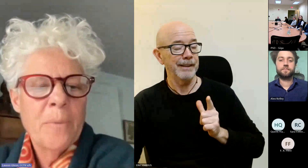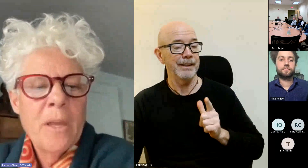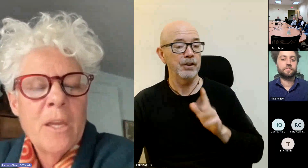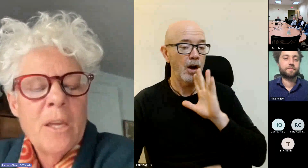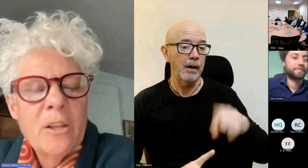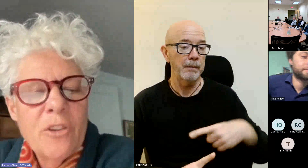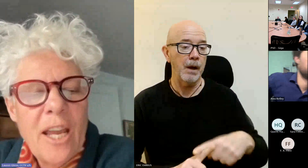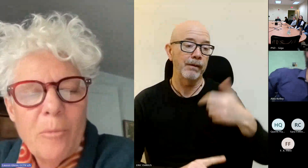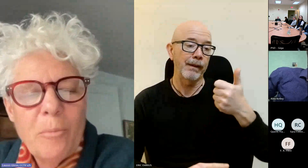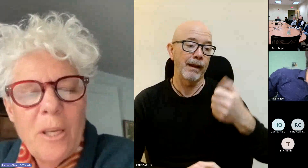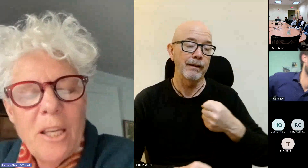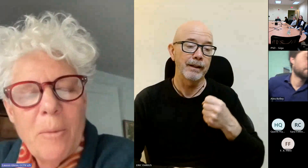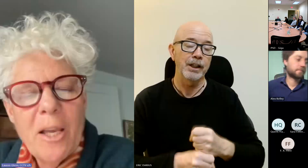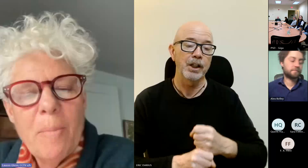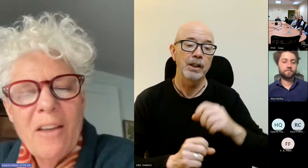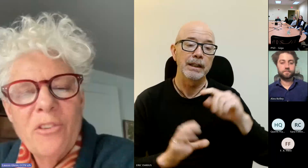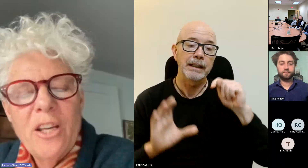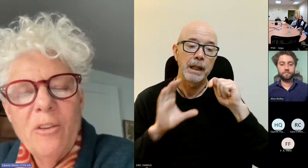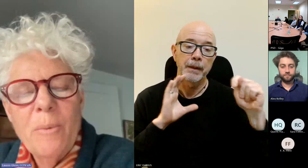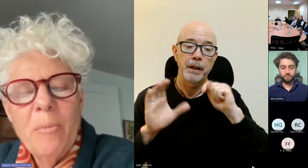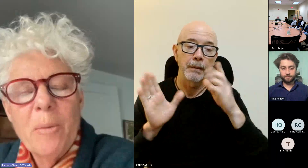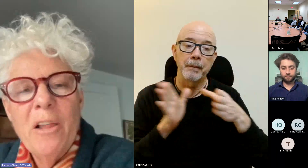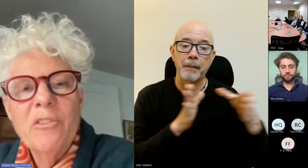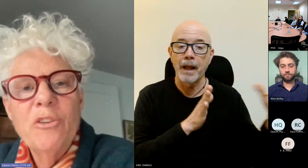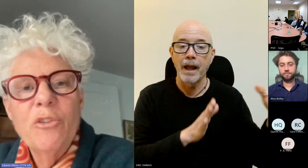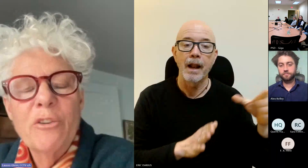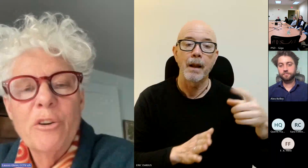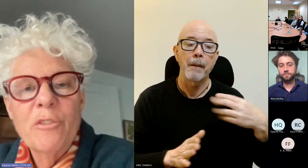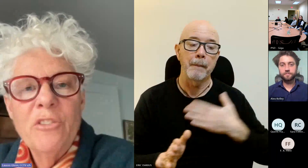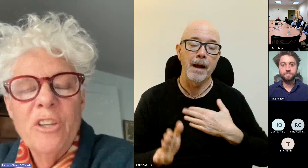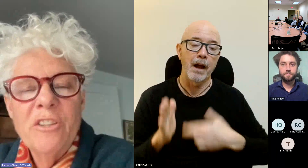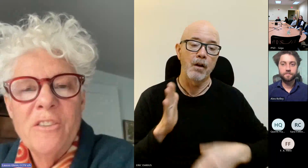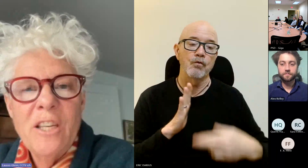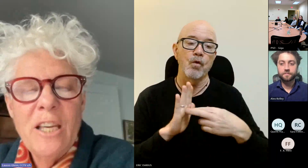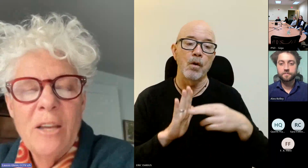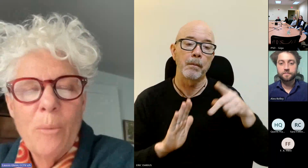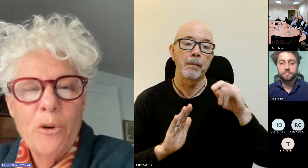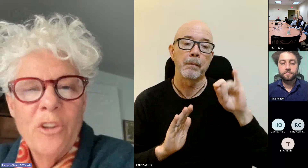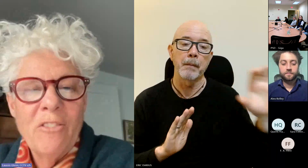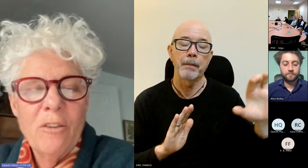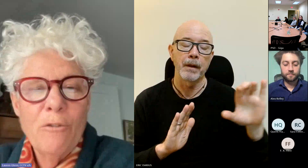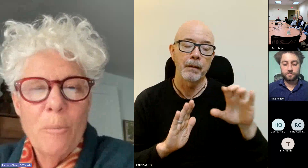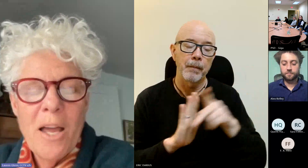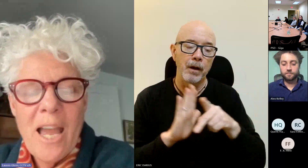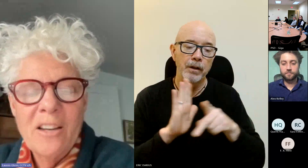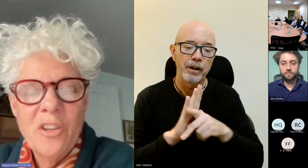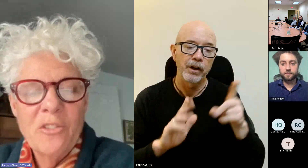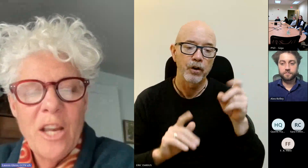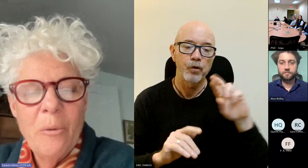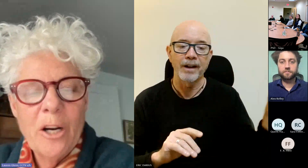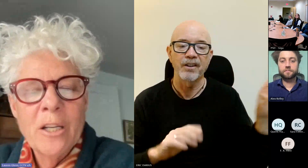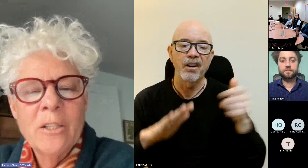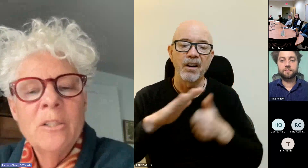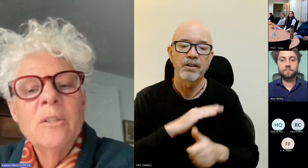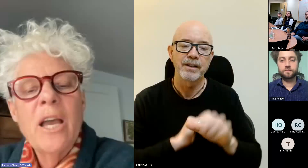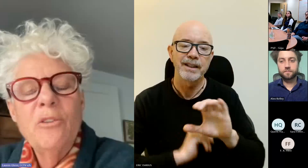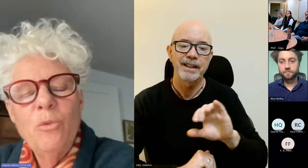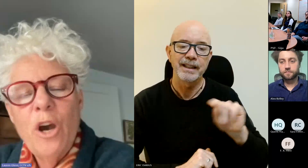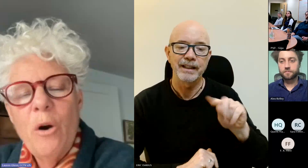plan. Today, I'm speaking in my capacity as Public Policy Director of CCTV and representing Vermont Access